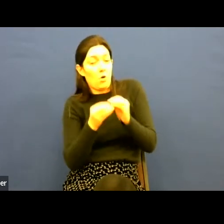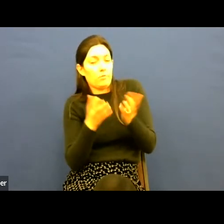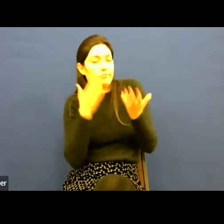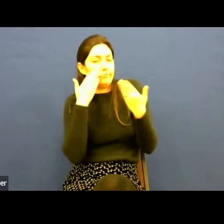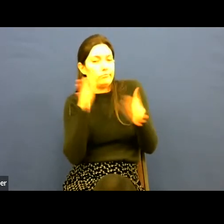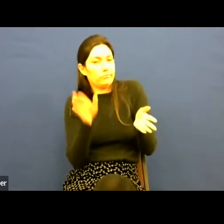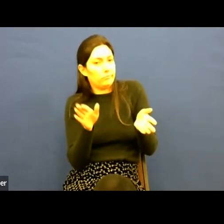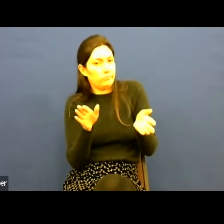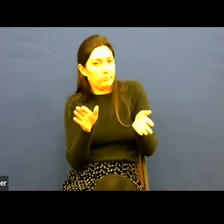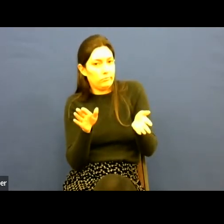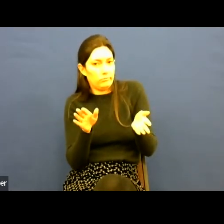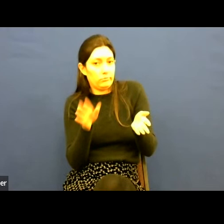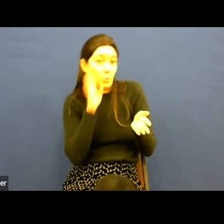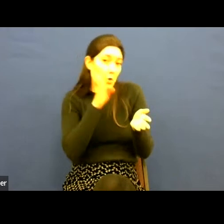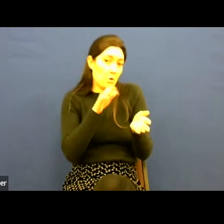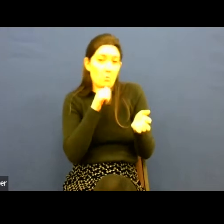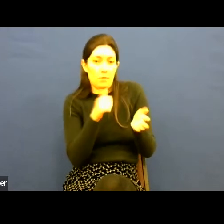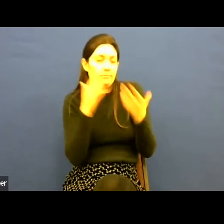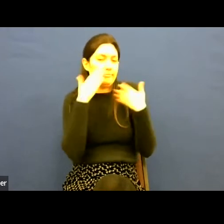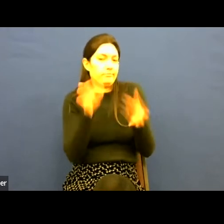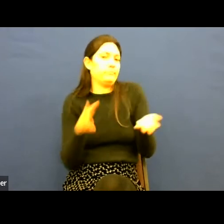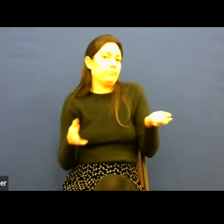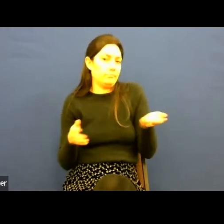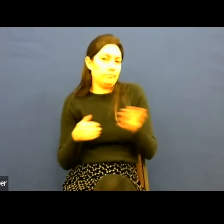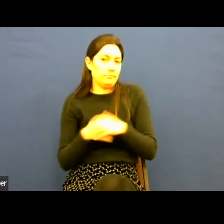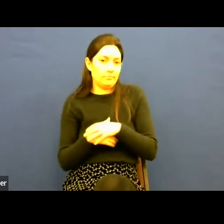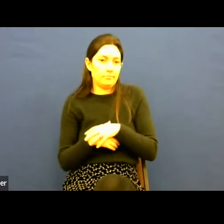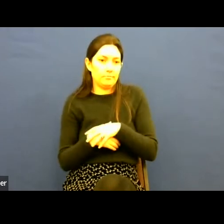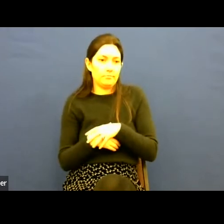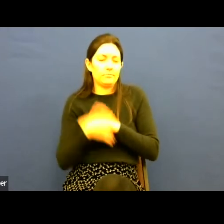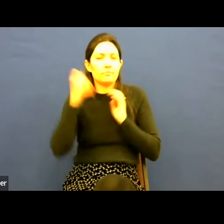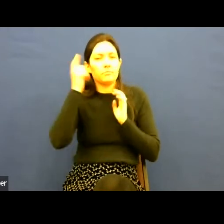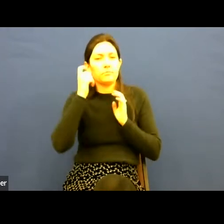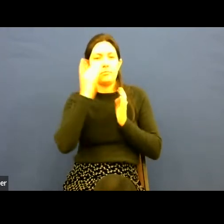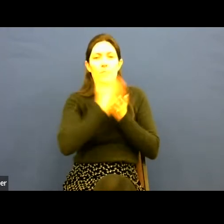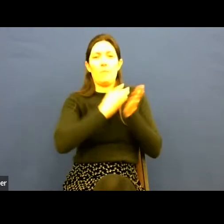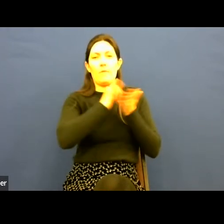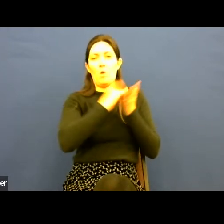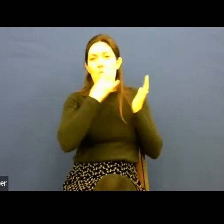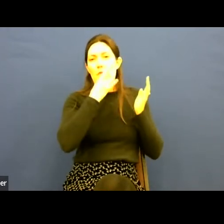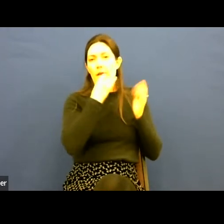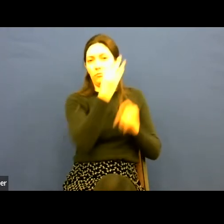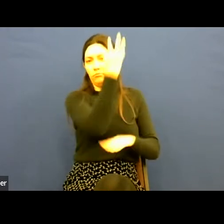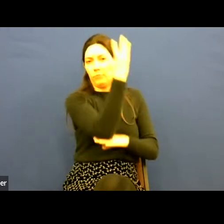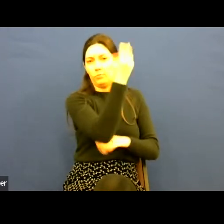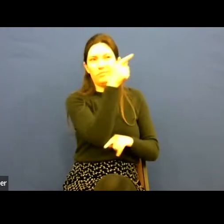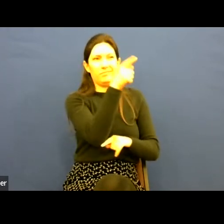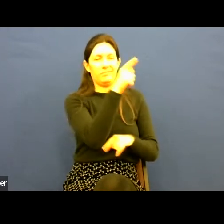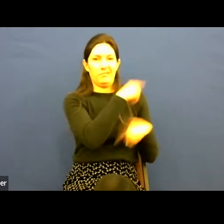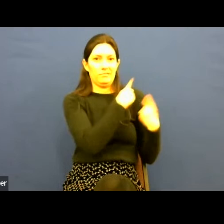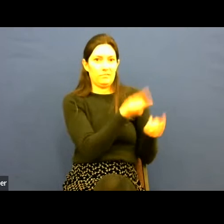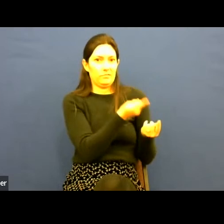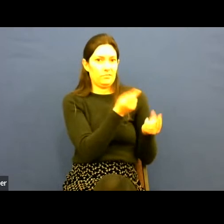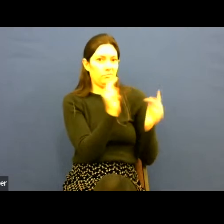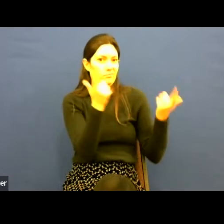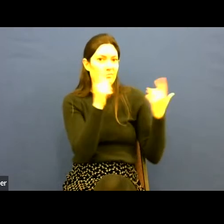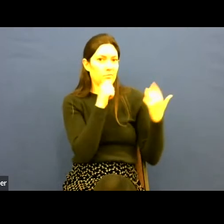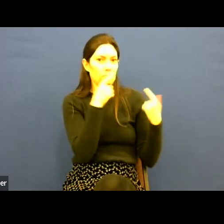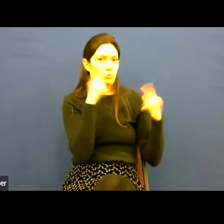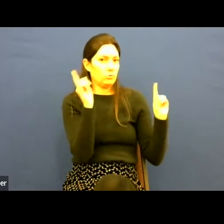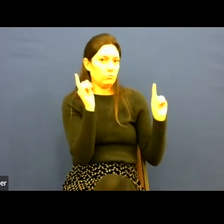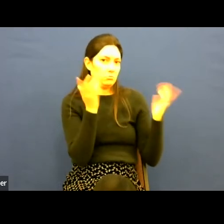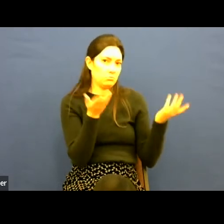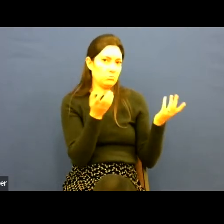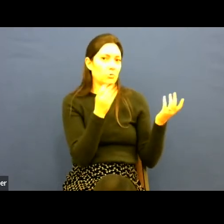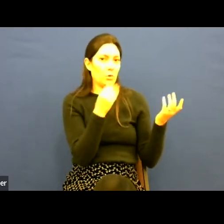also might be that it's going to come down some because there are some of these fixtures that have been inoperable for quite some time. So we're going